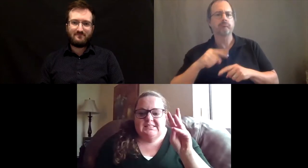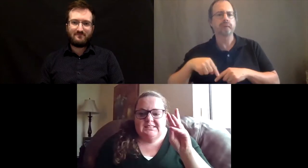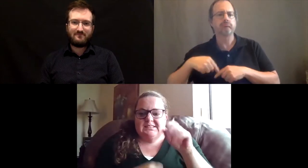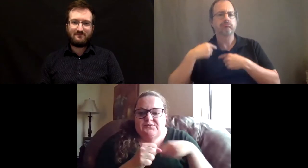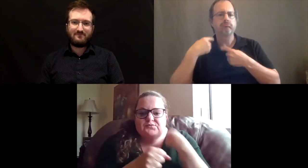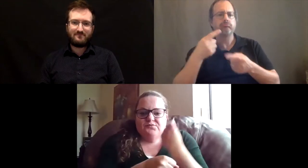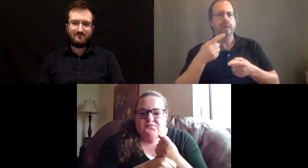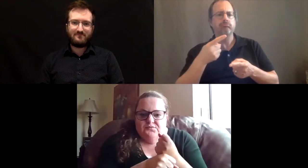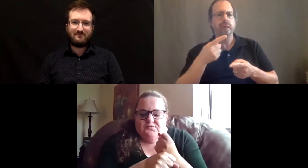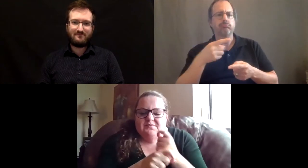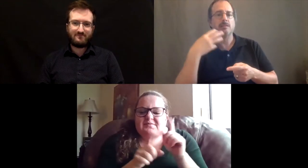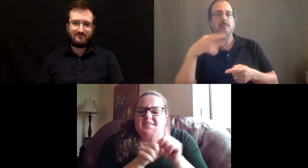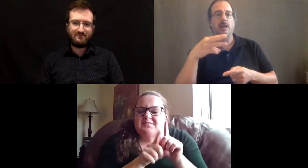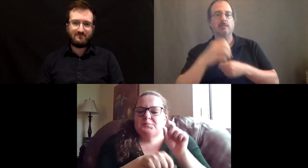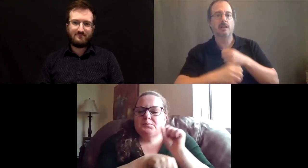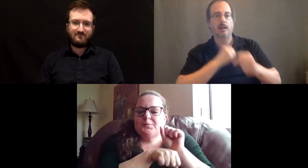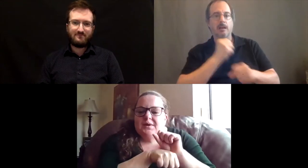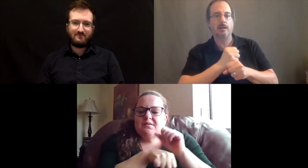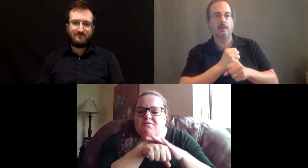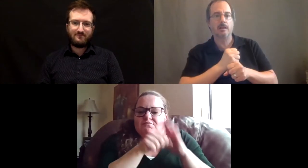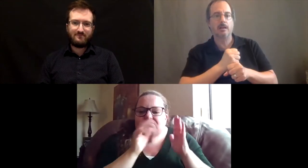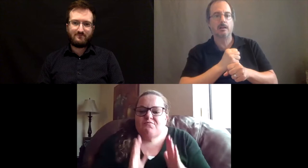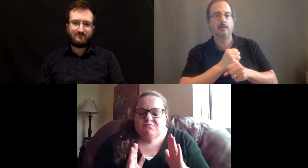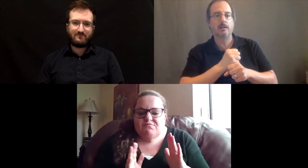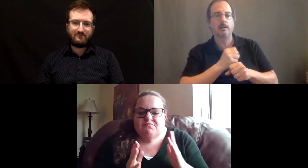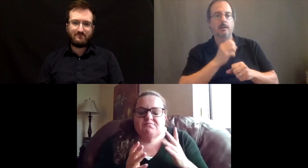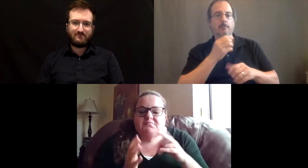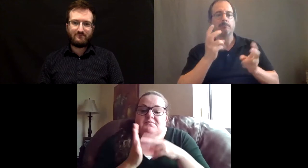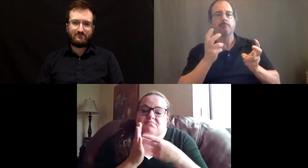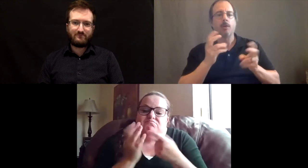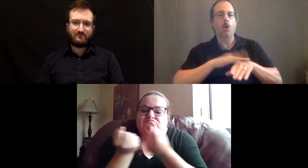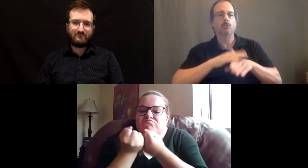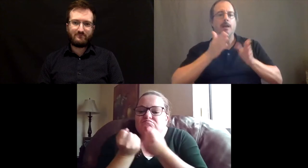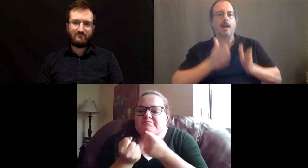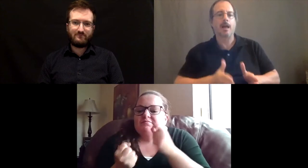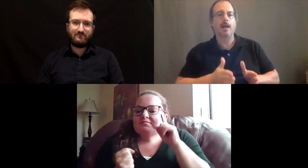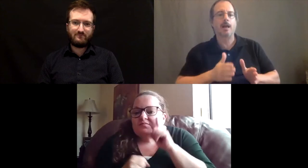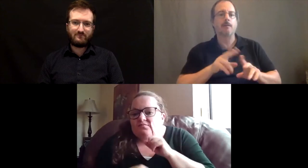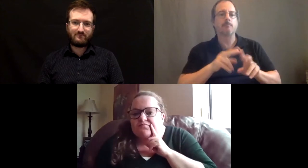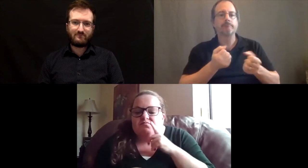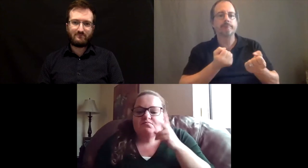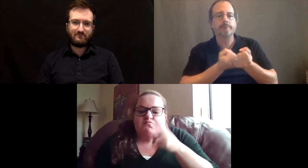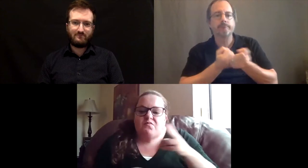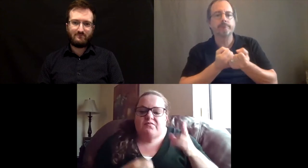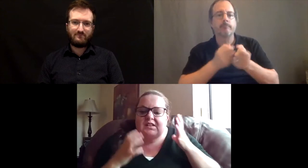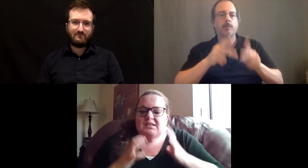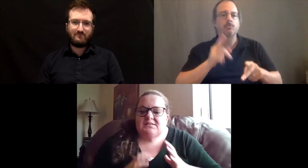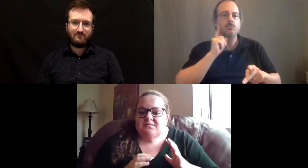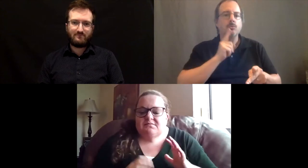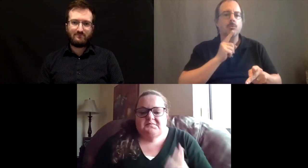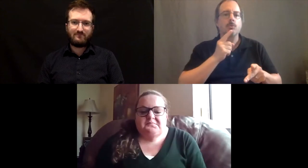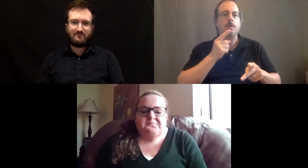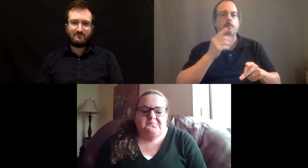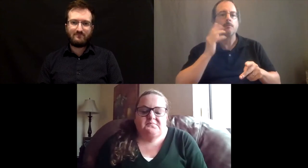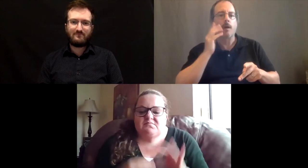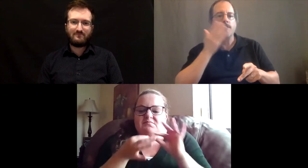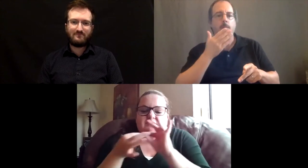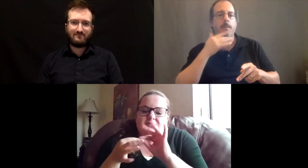CHS and have worked there for 16 years as an employment consultant. I support deaf and hard of